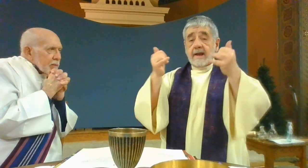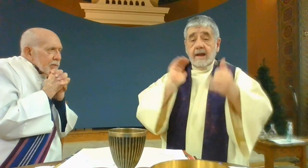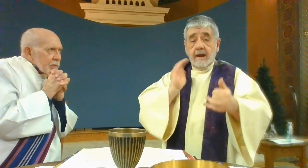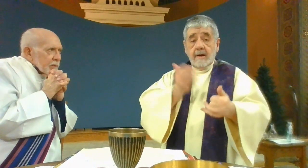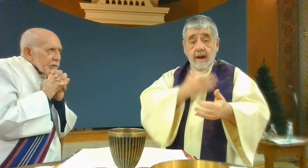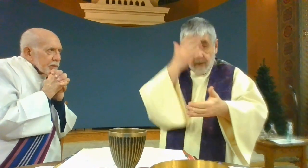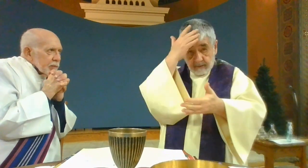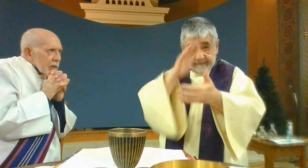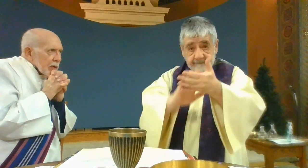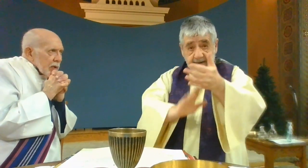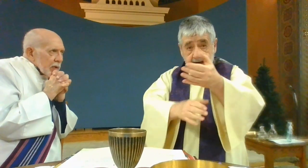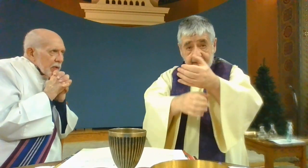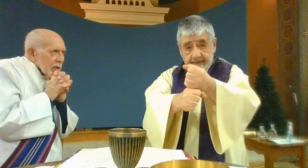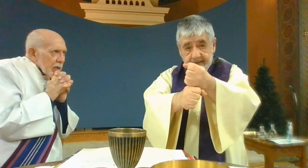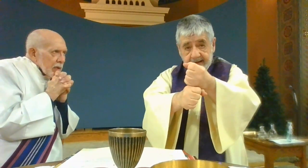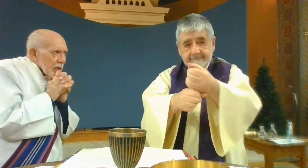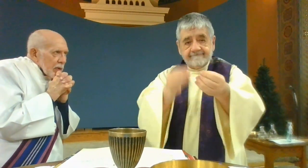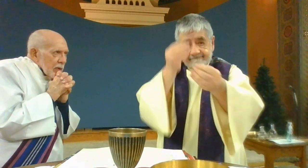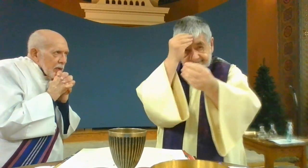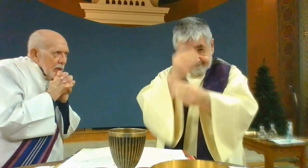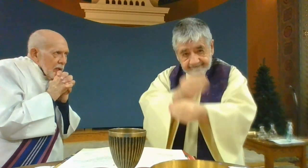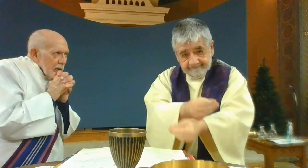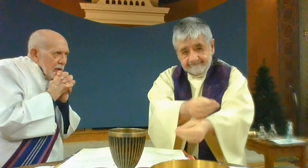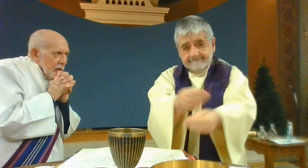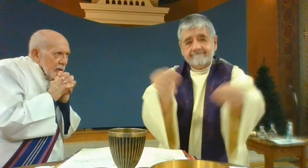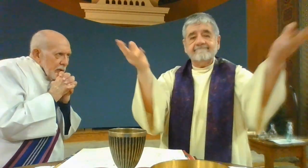Now we proclaim the mystery of our faith